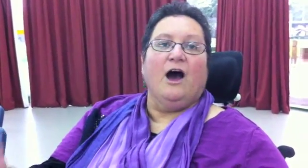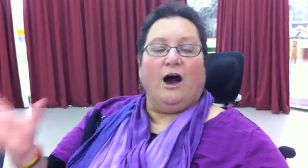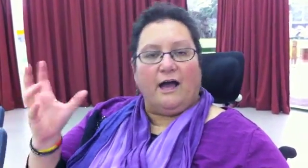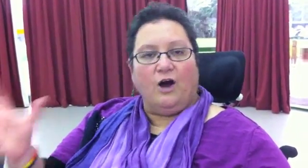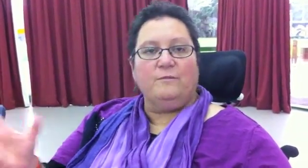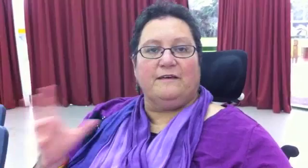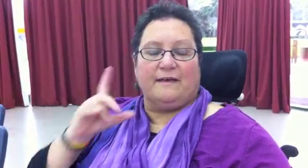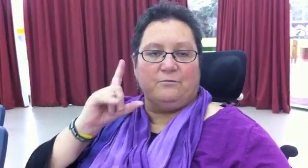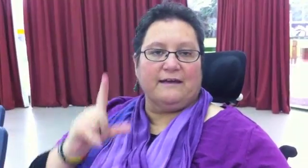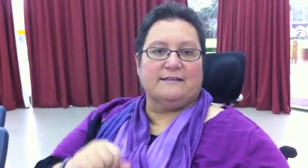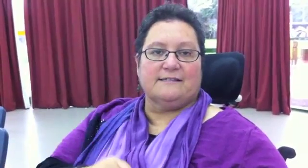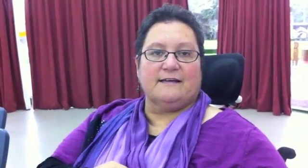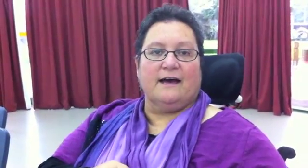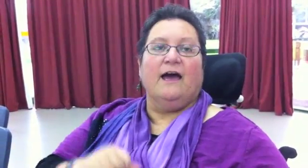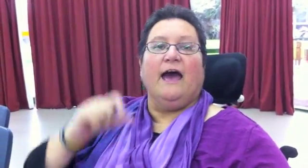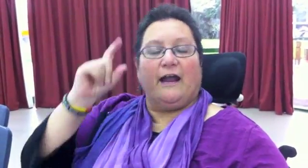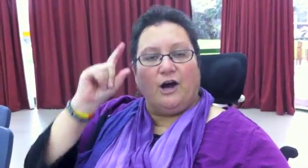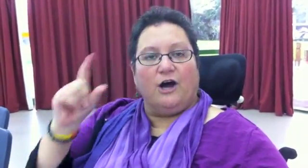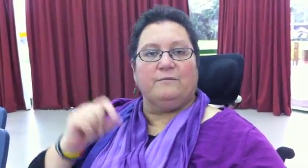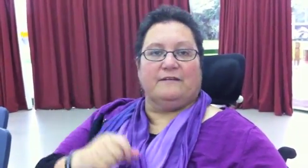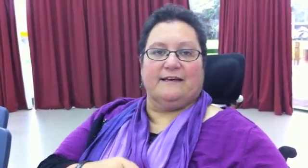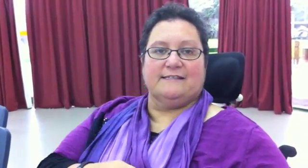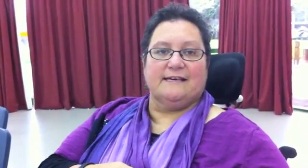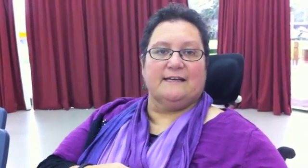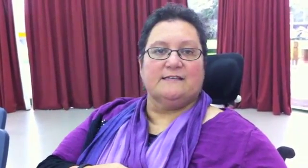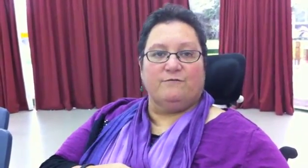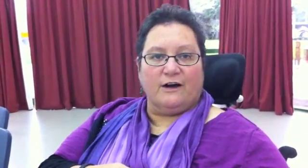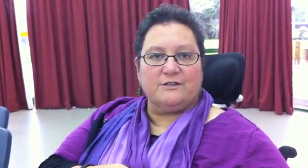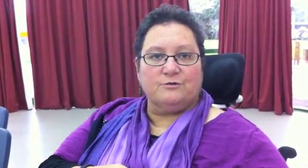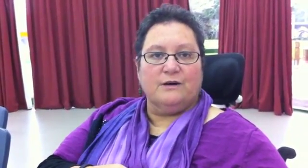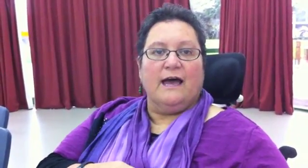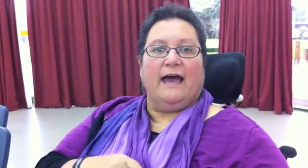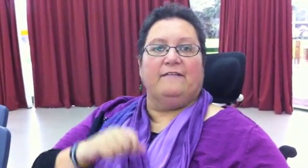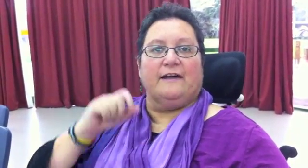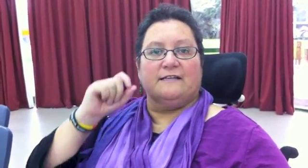completely. I hope that they reconsider, and I hope that they see it as